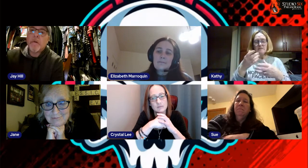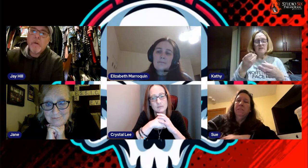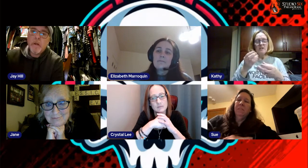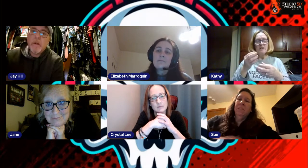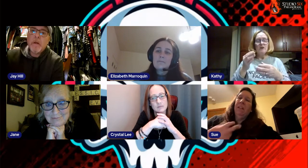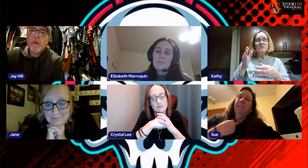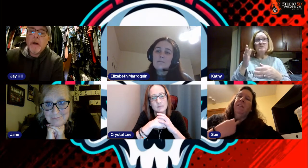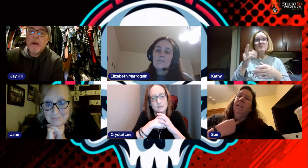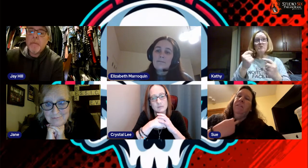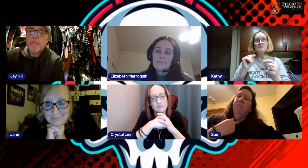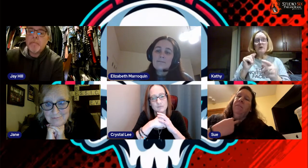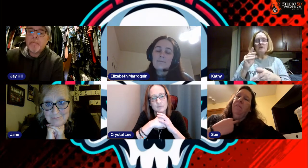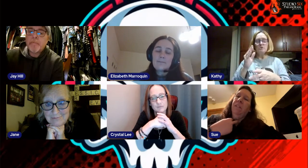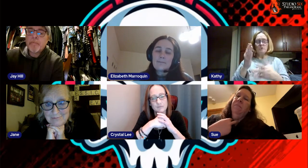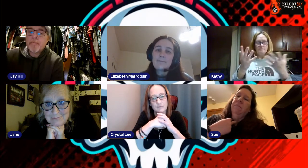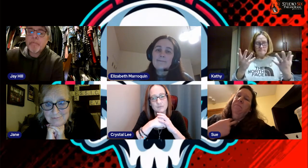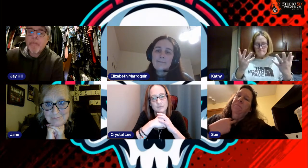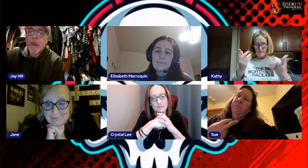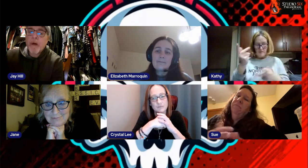So,